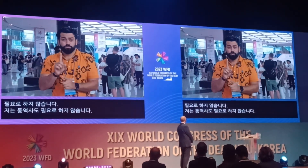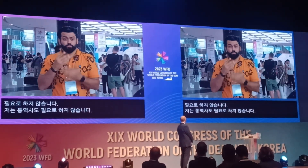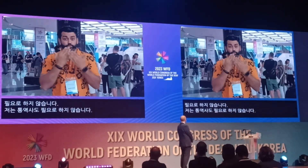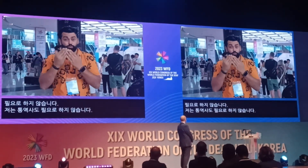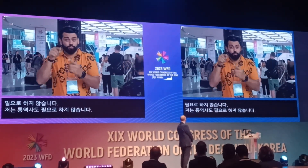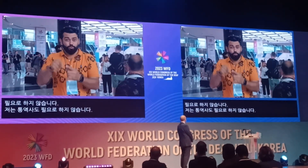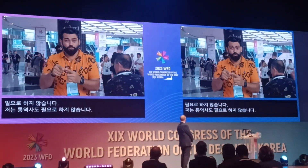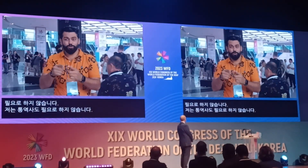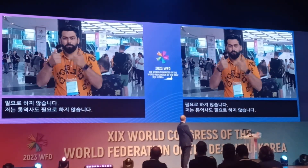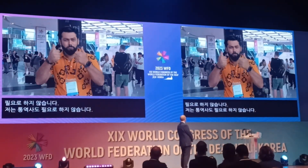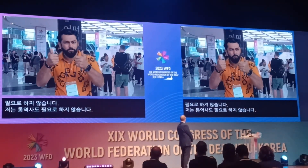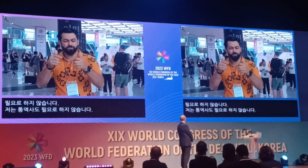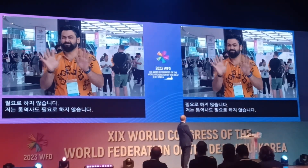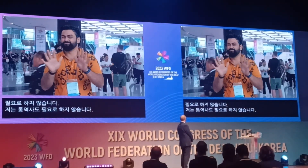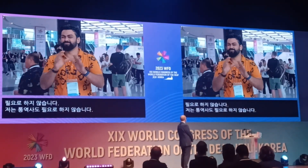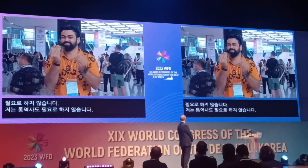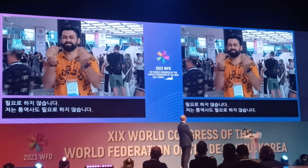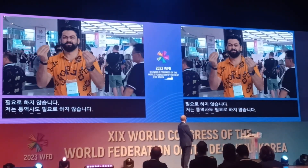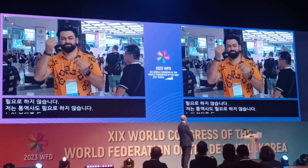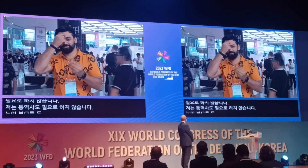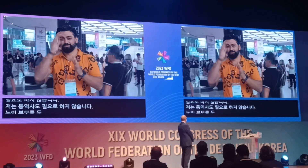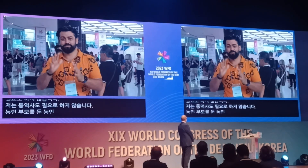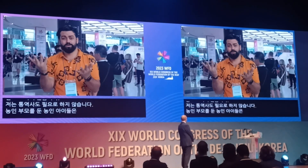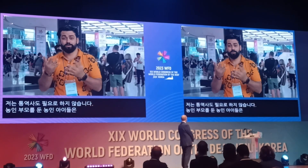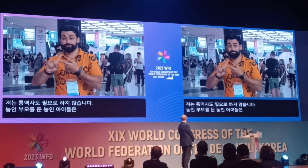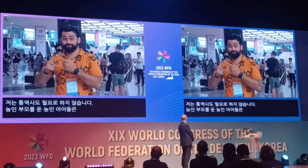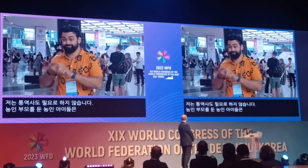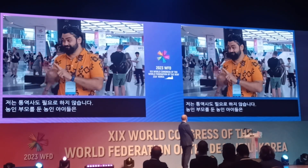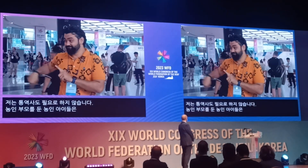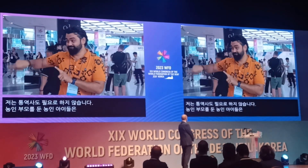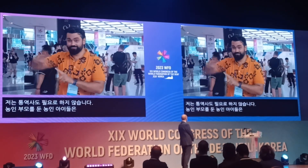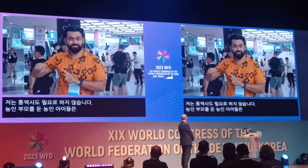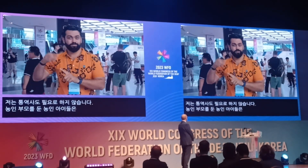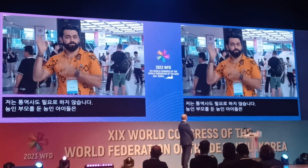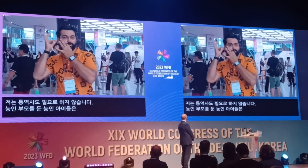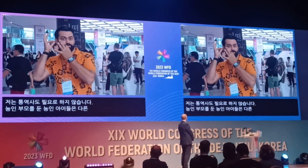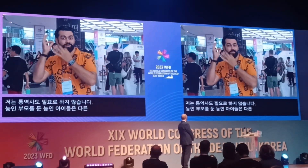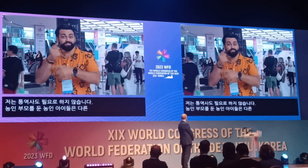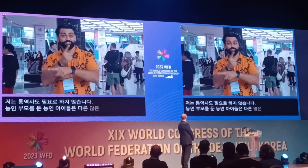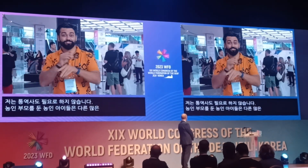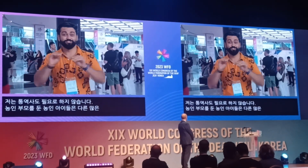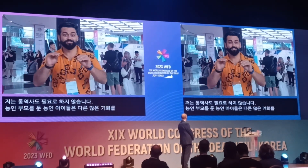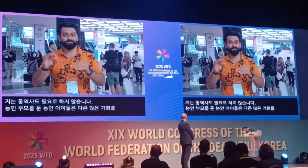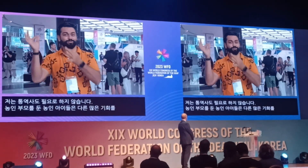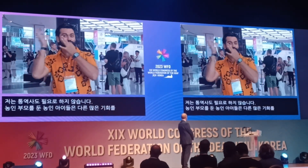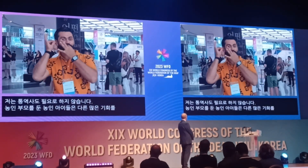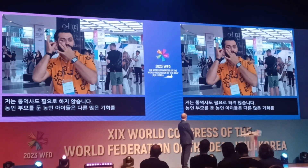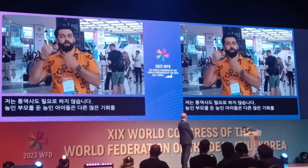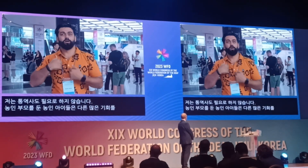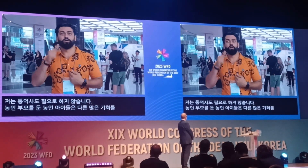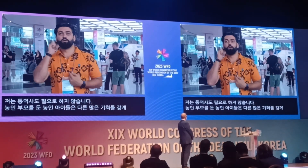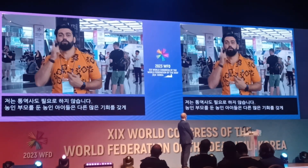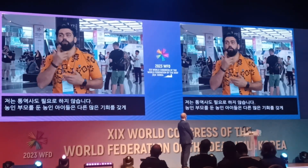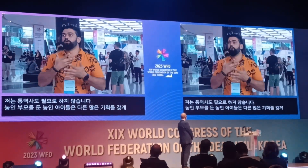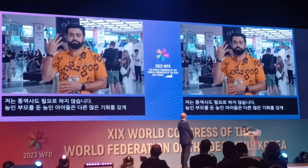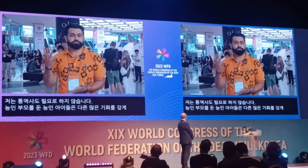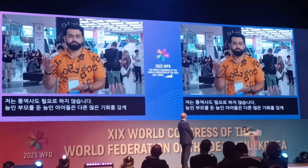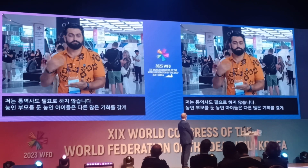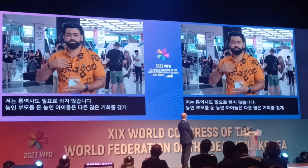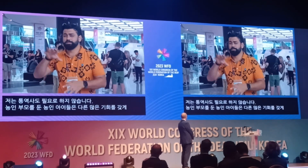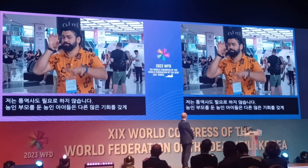deaf people need the opportunities in school to advance. They need the opportunities to help to be equal